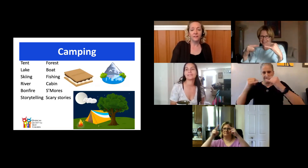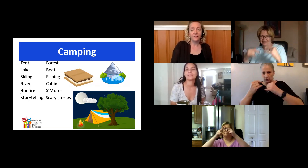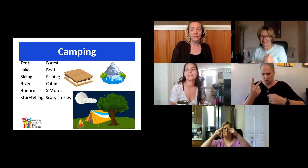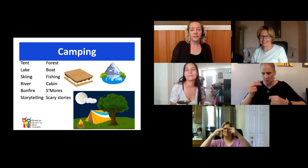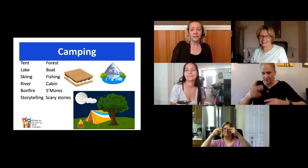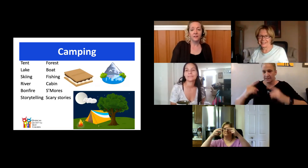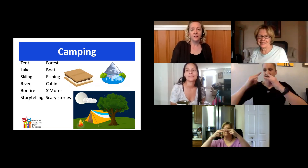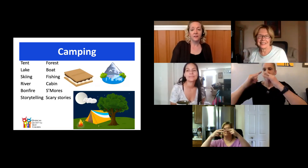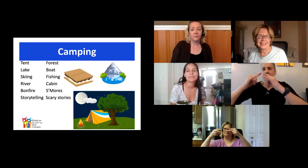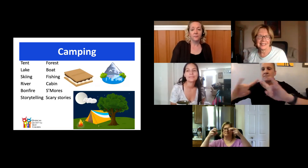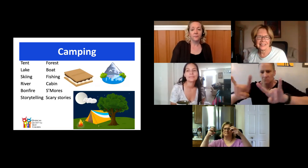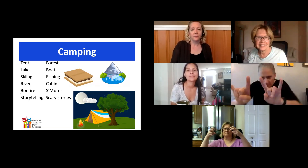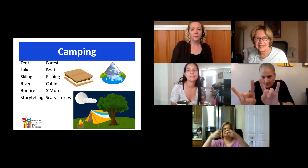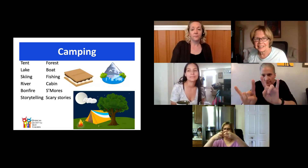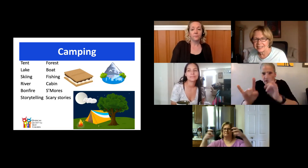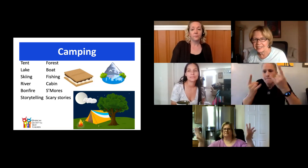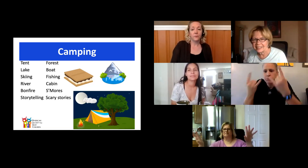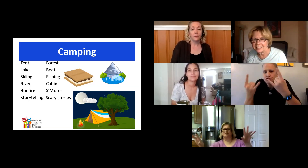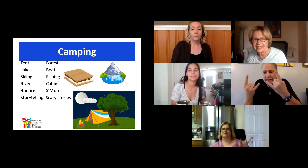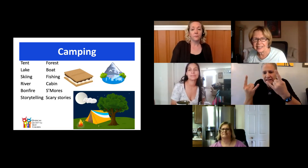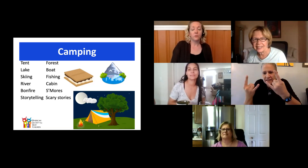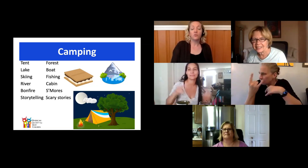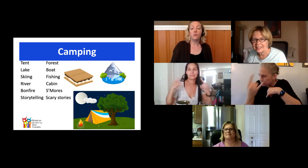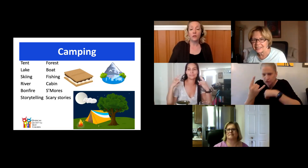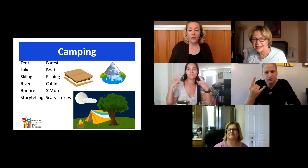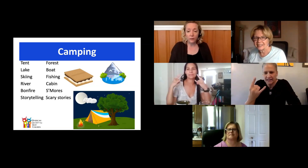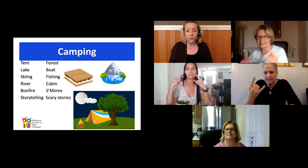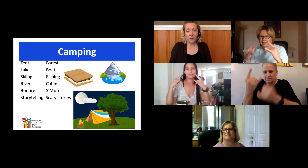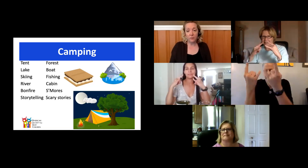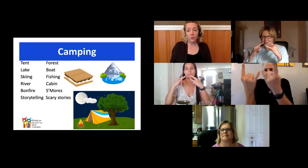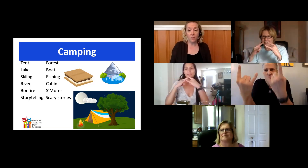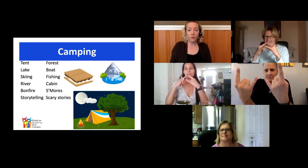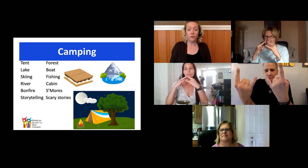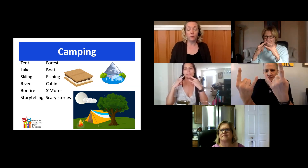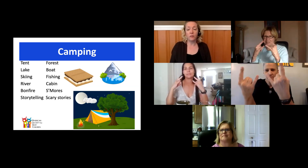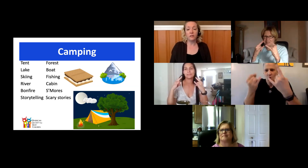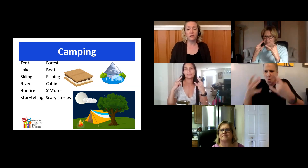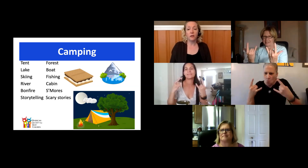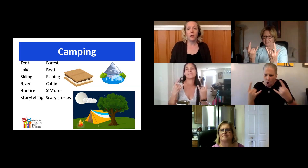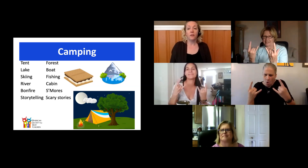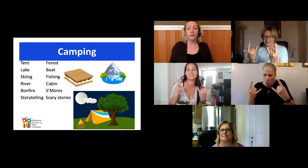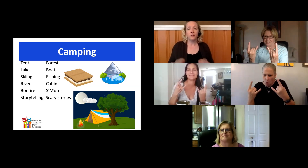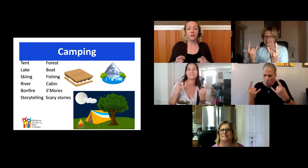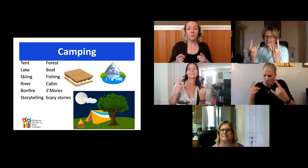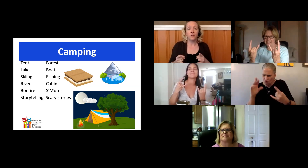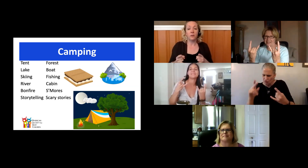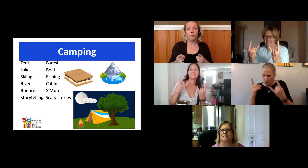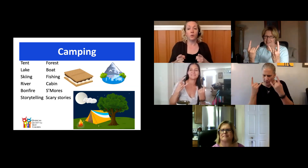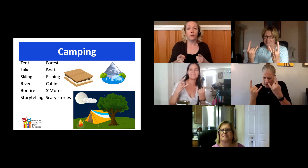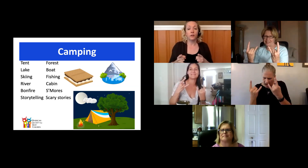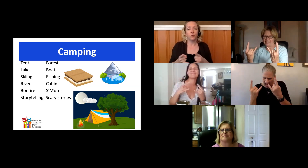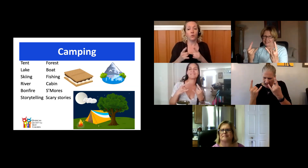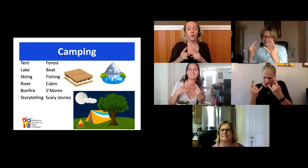Okay. So 2 slides with camping vocabulary. First one's like this. This is the bullshit or rock on hand shape. Like